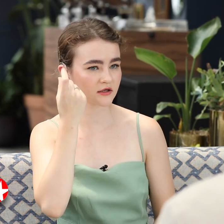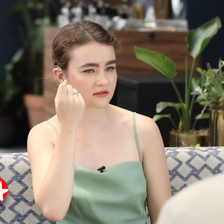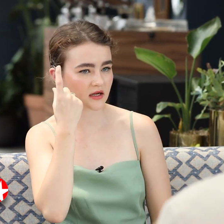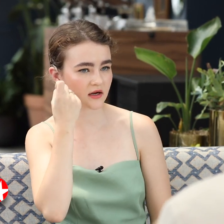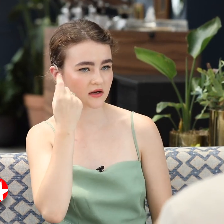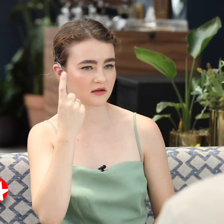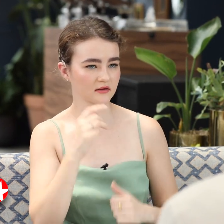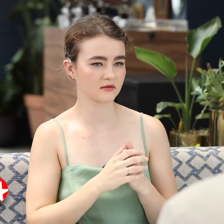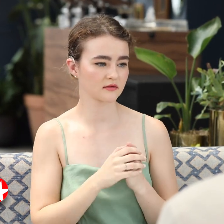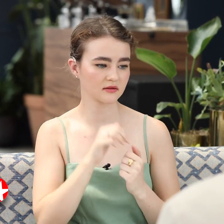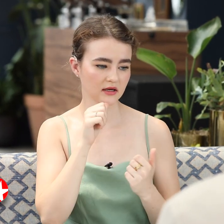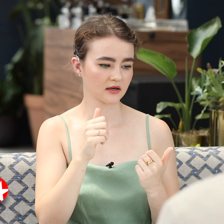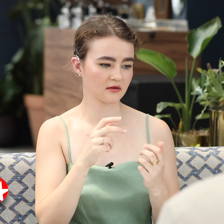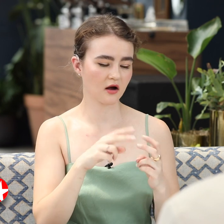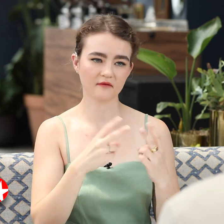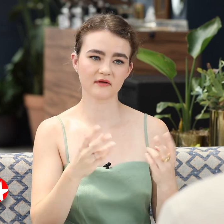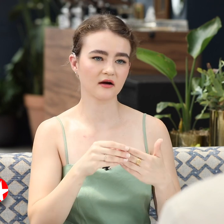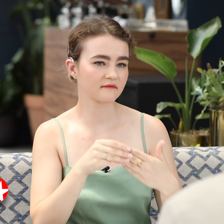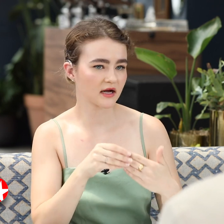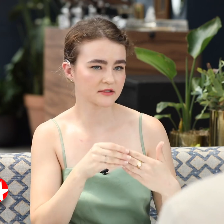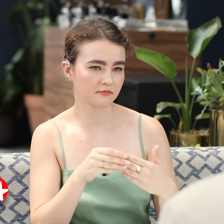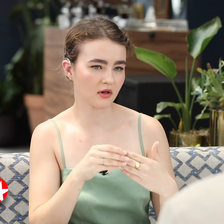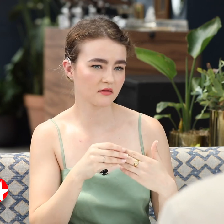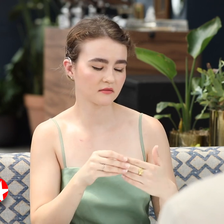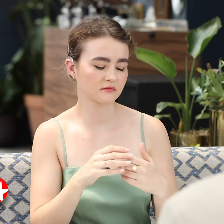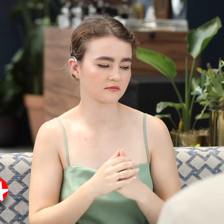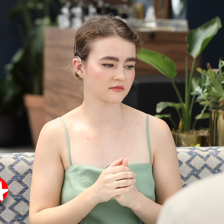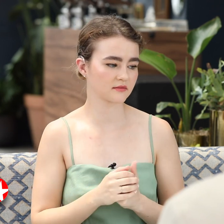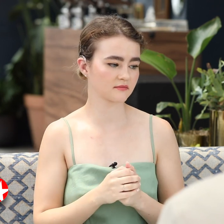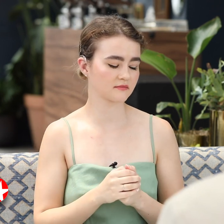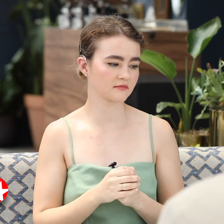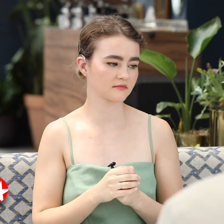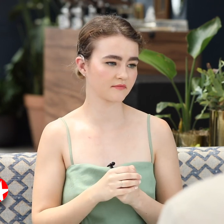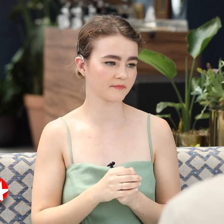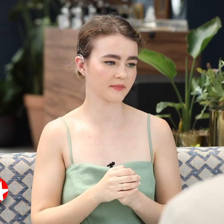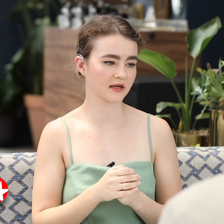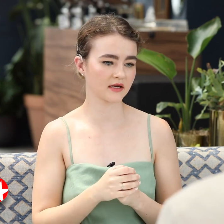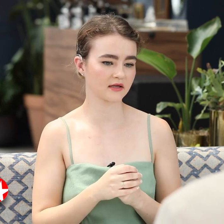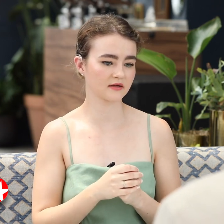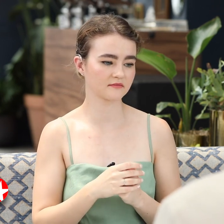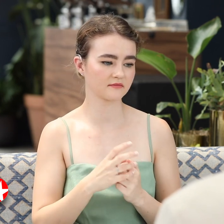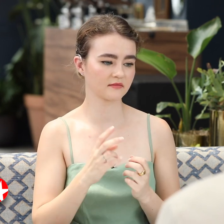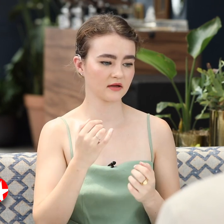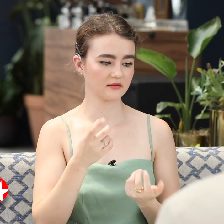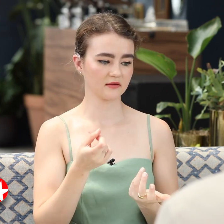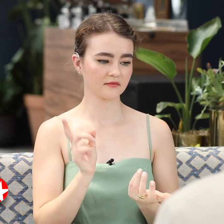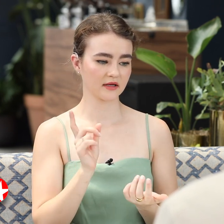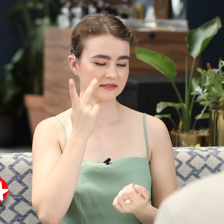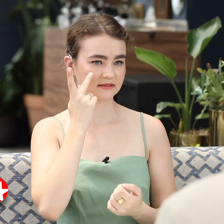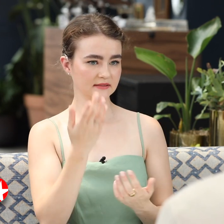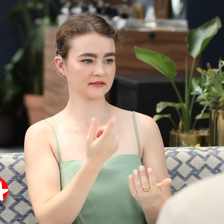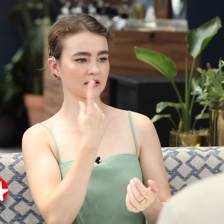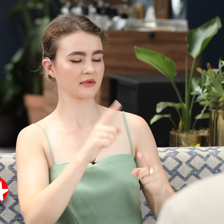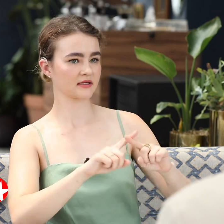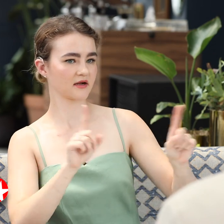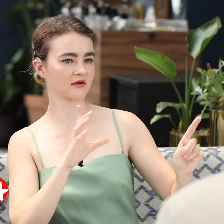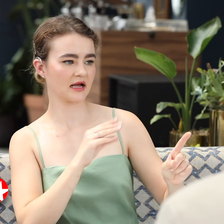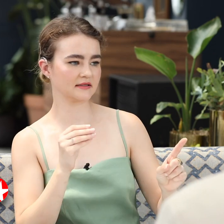patience. They're not willing to take the time to understand. They're inflexible, kind of rigid. I think if they